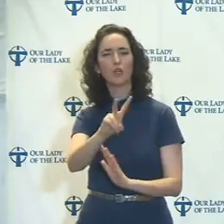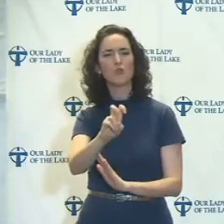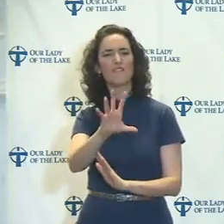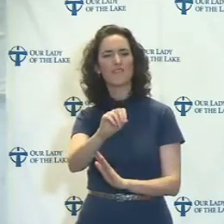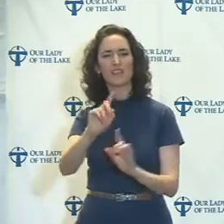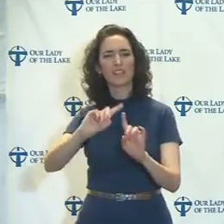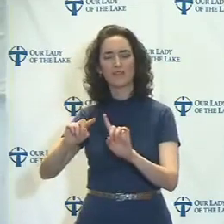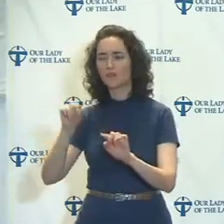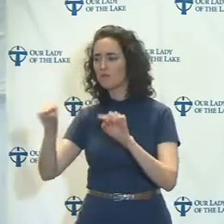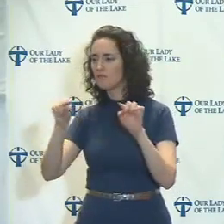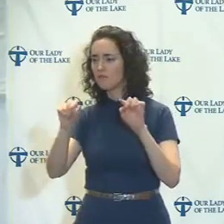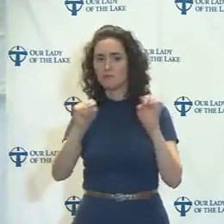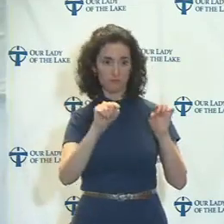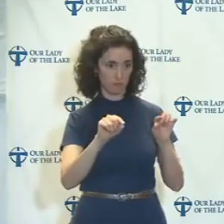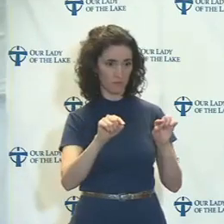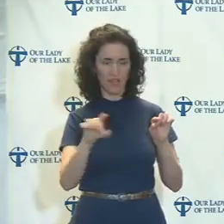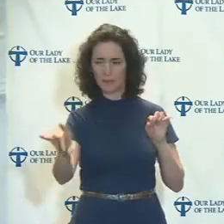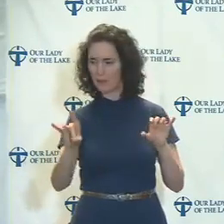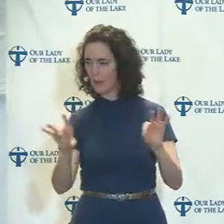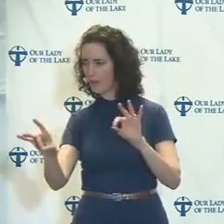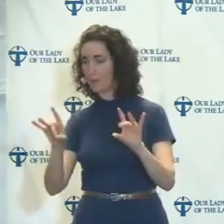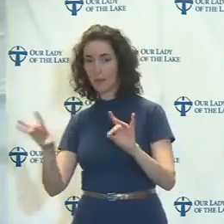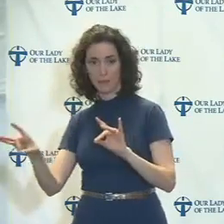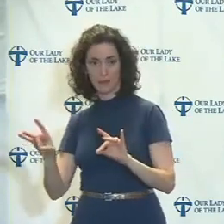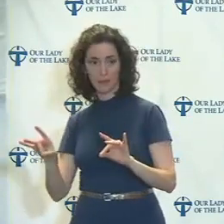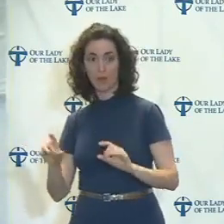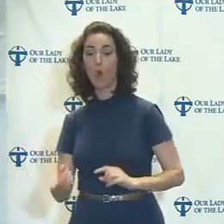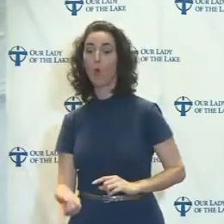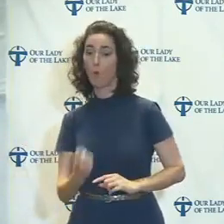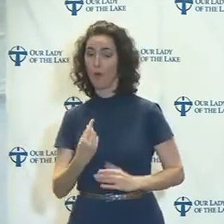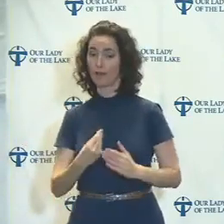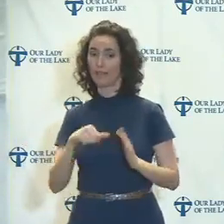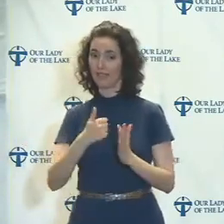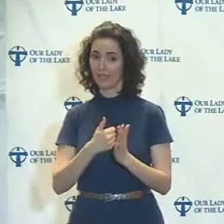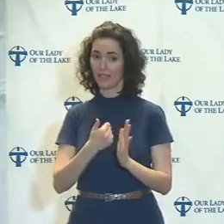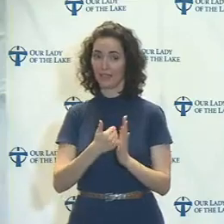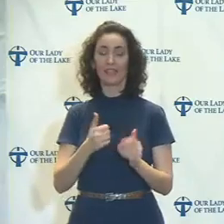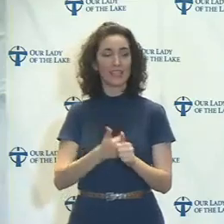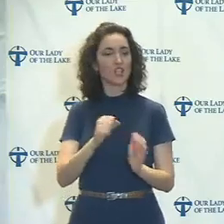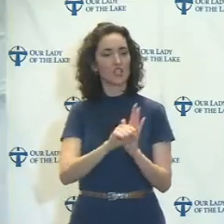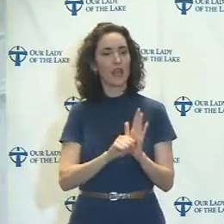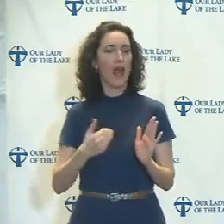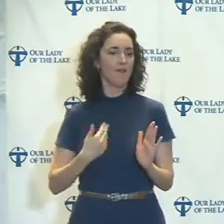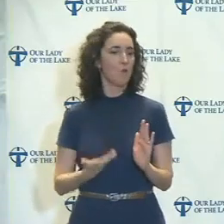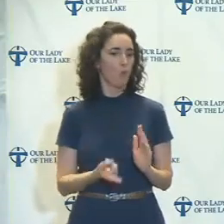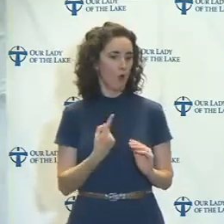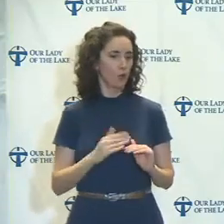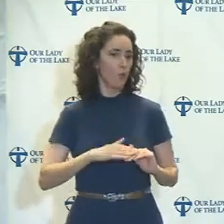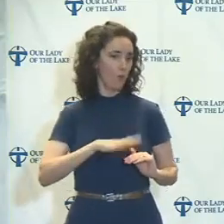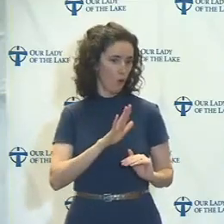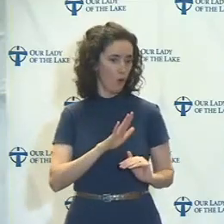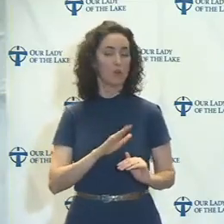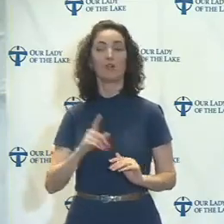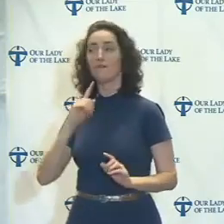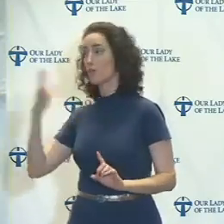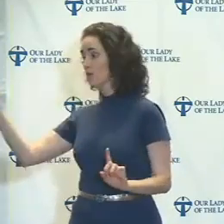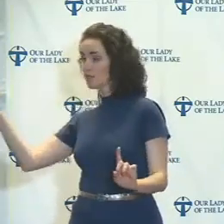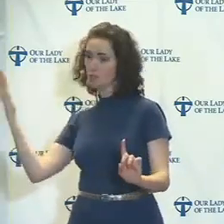250 of those, with at least one being in each state, in order to directly